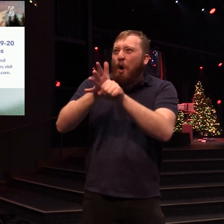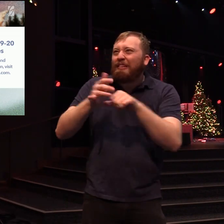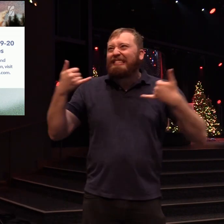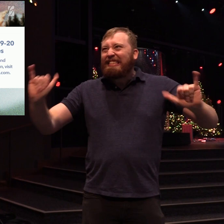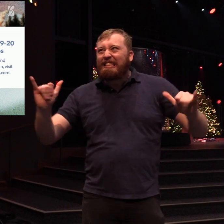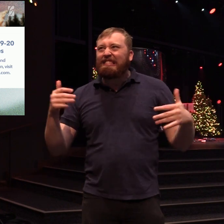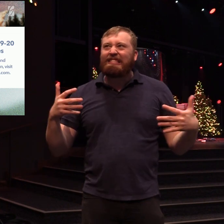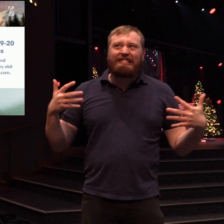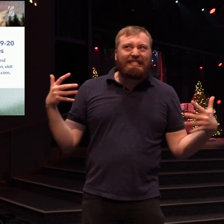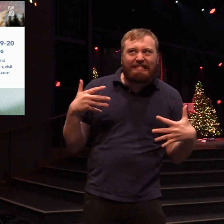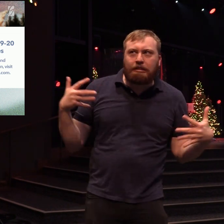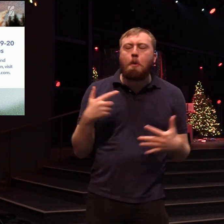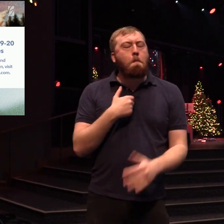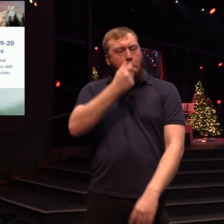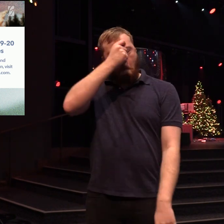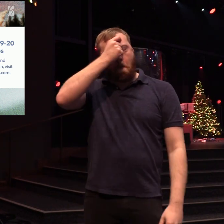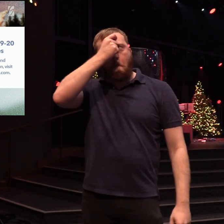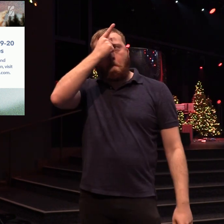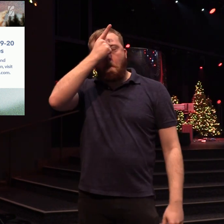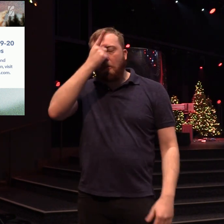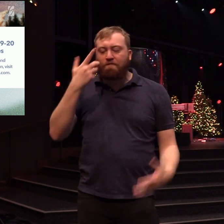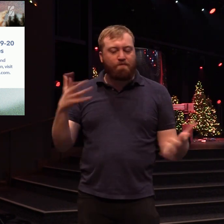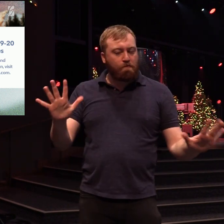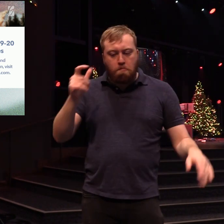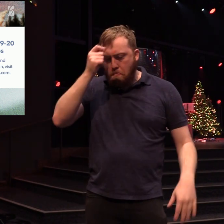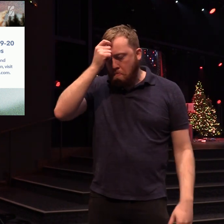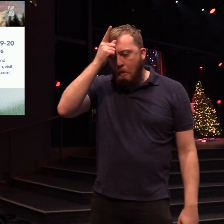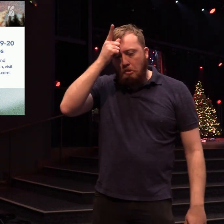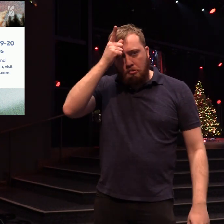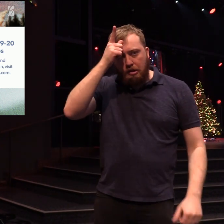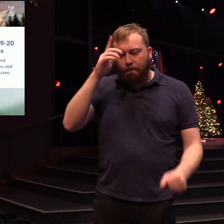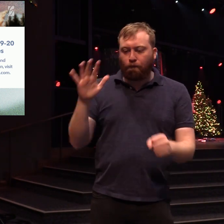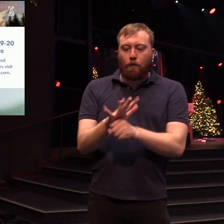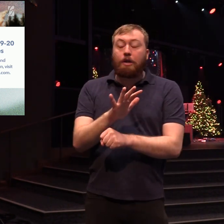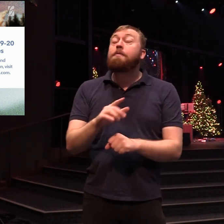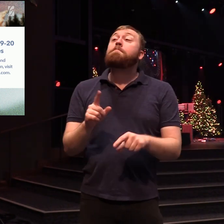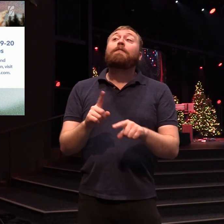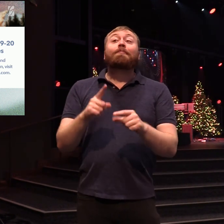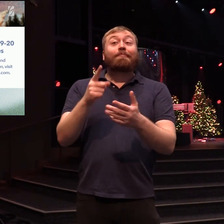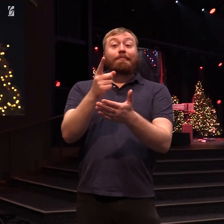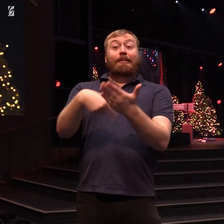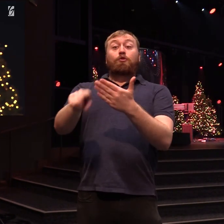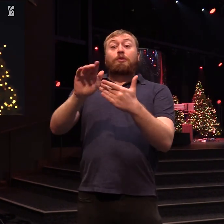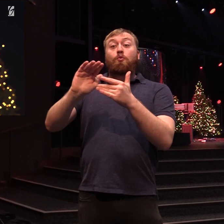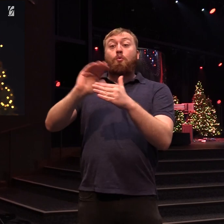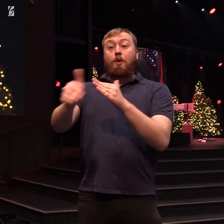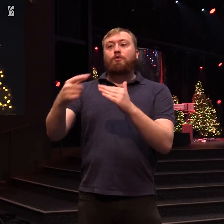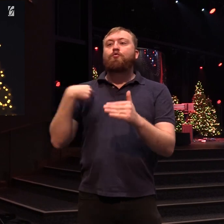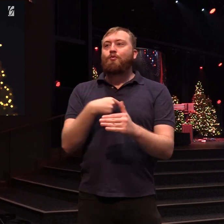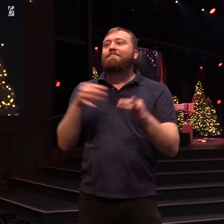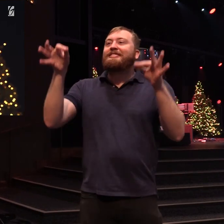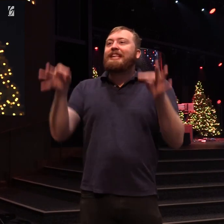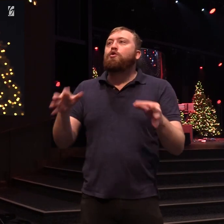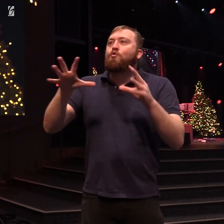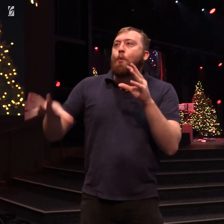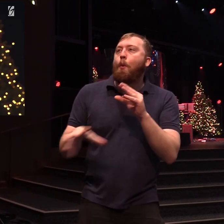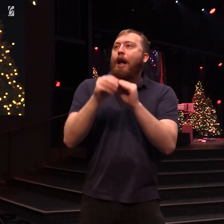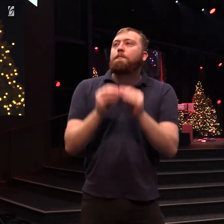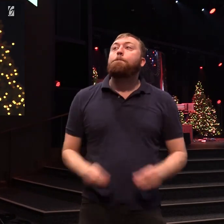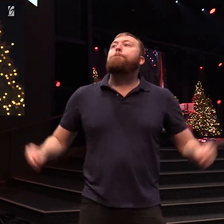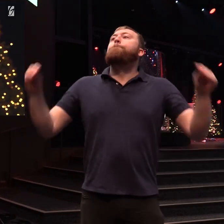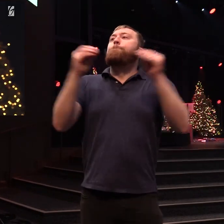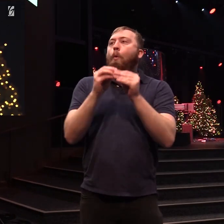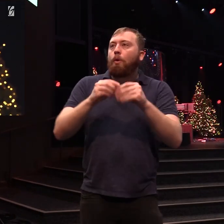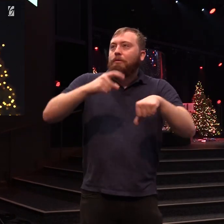and I understand that completely. But what we did for next weekend is we've added more services. So if you'd like to